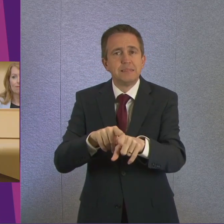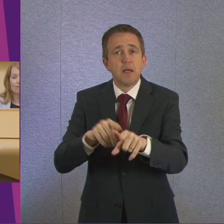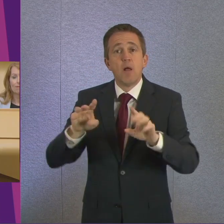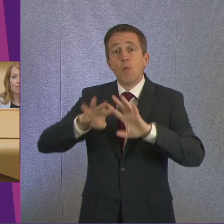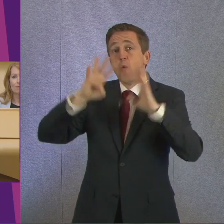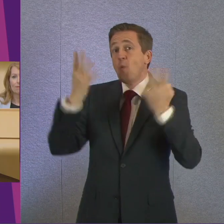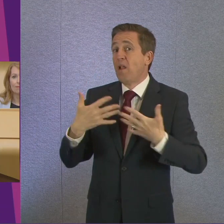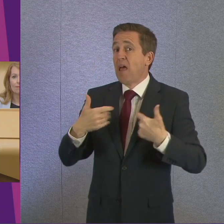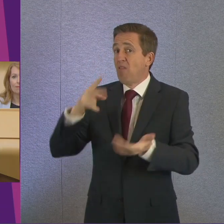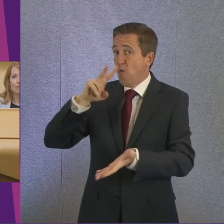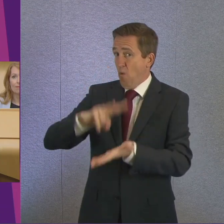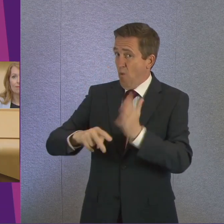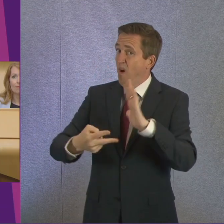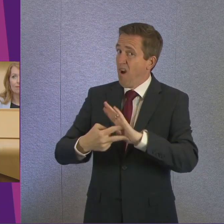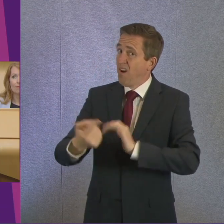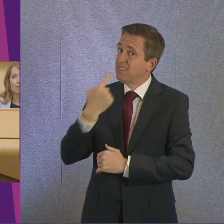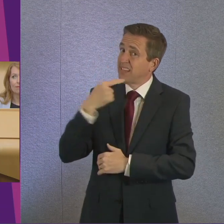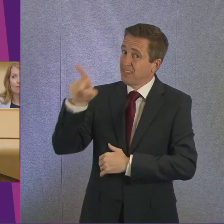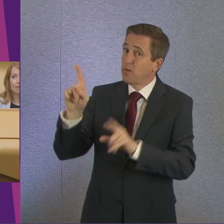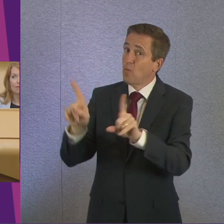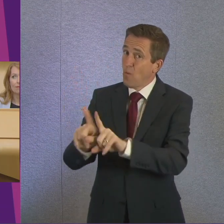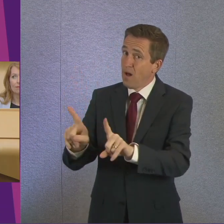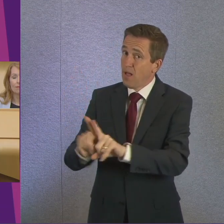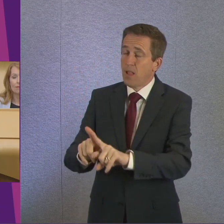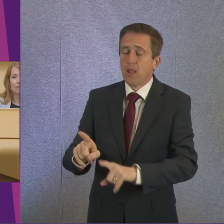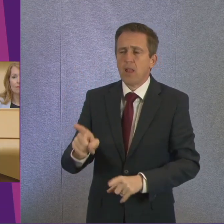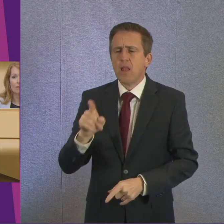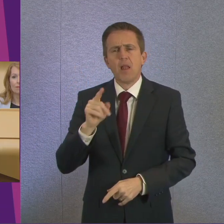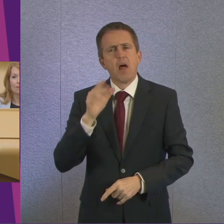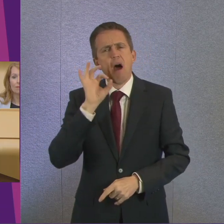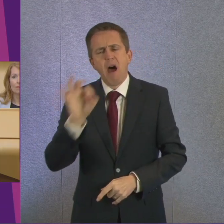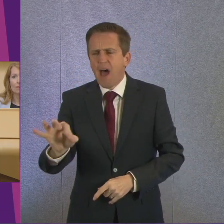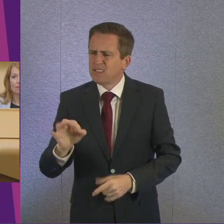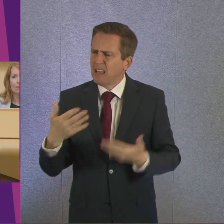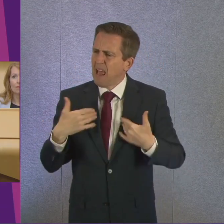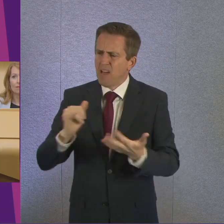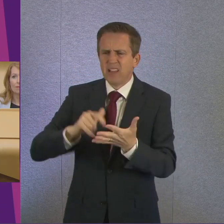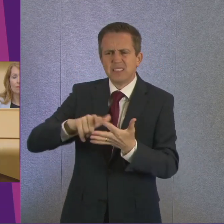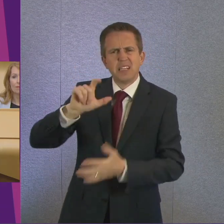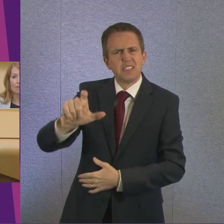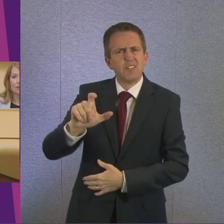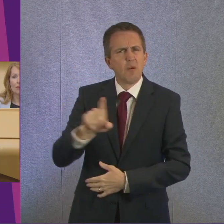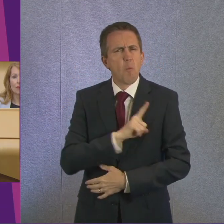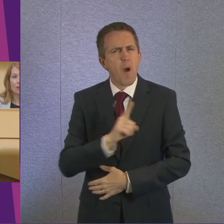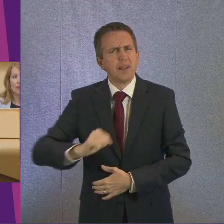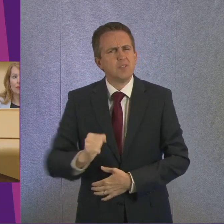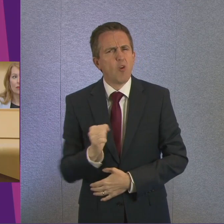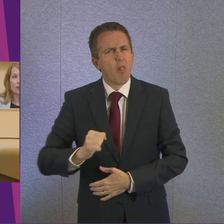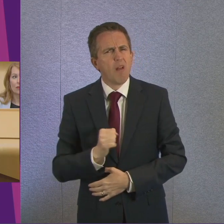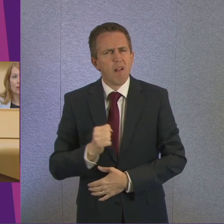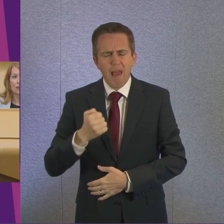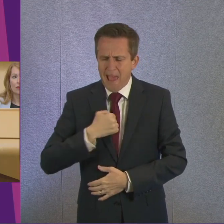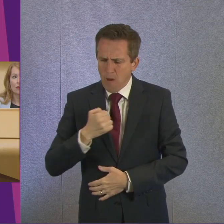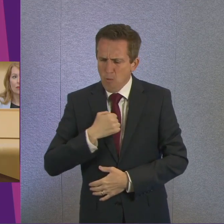Health Organization. Can the Cabinet Secretary explain why our testing capacity in Scotland continues to be